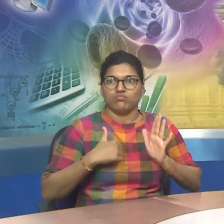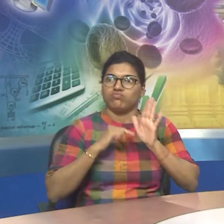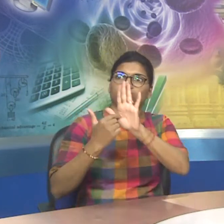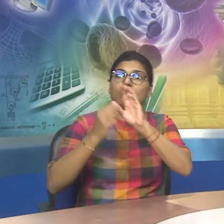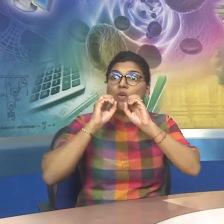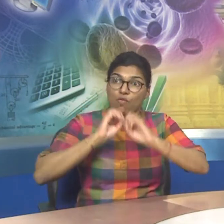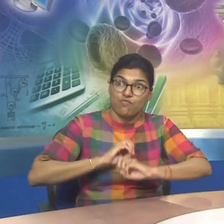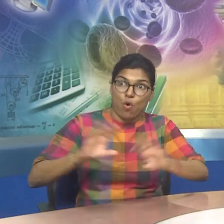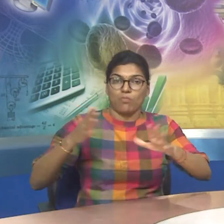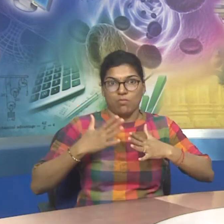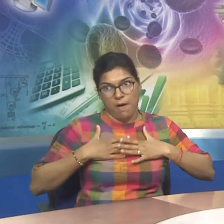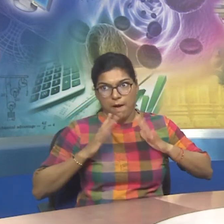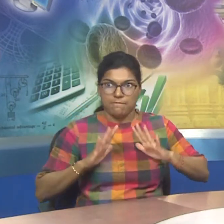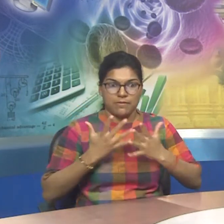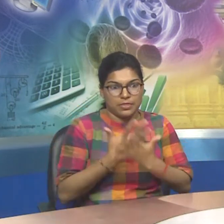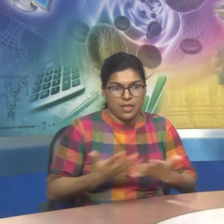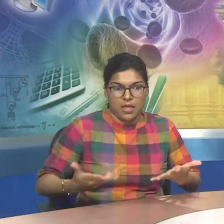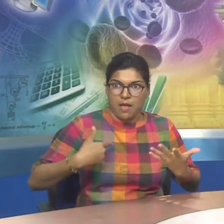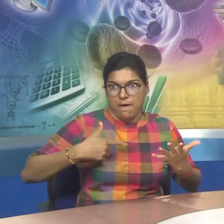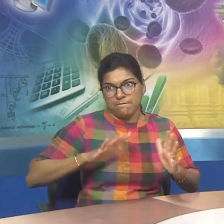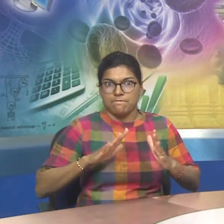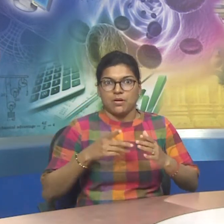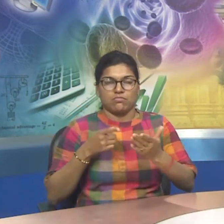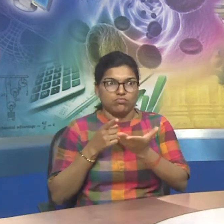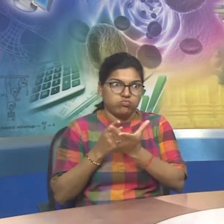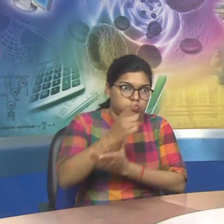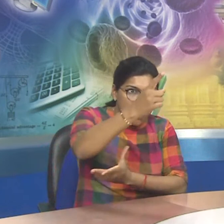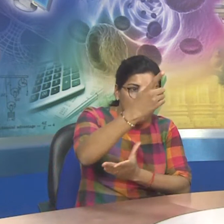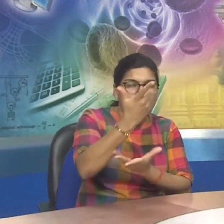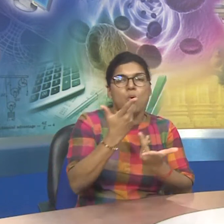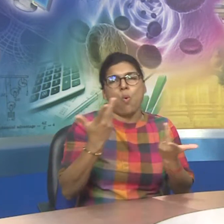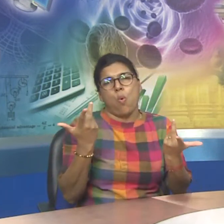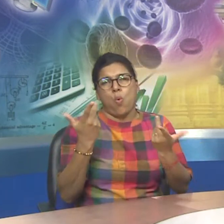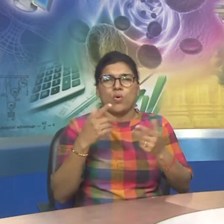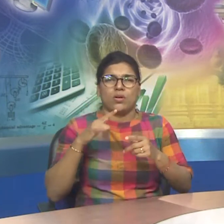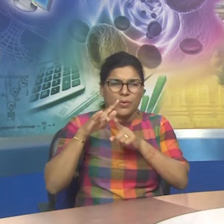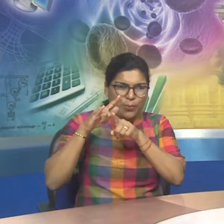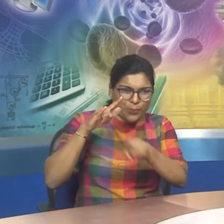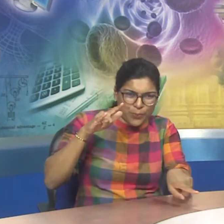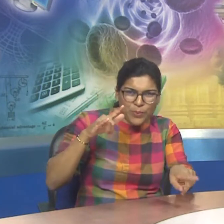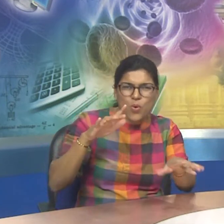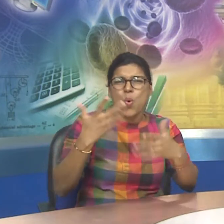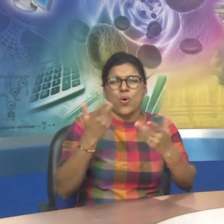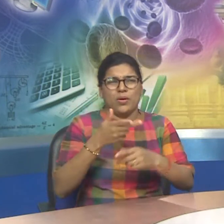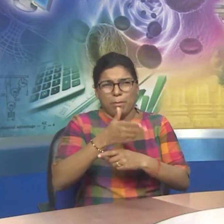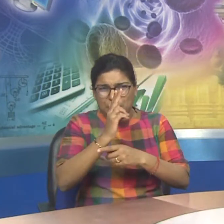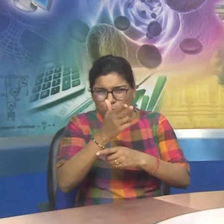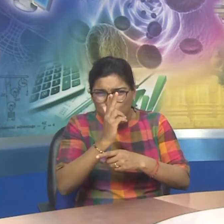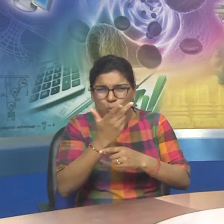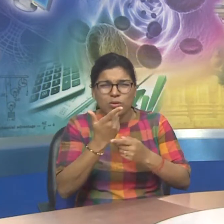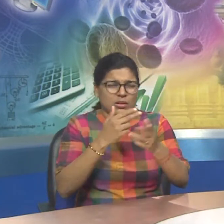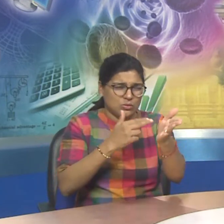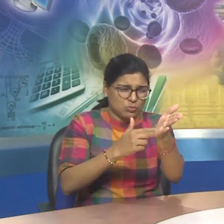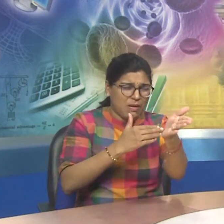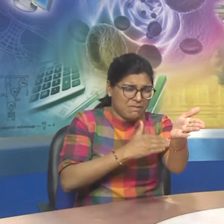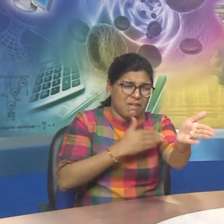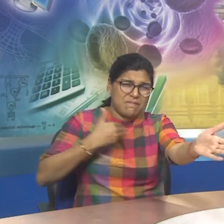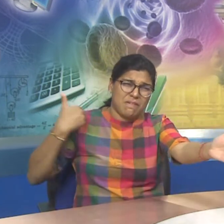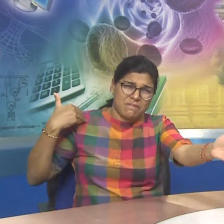To become more powerful than other countries and also to protect itself from other